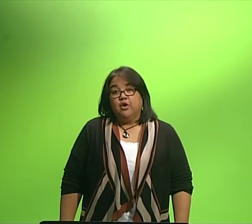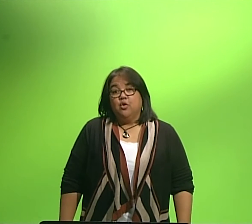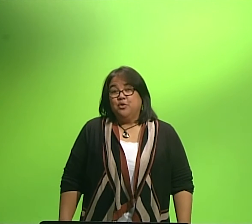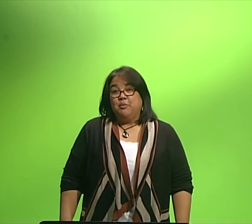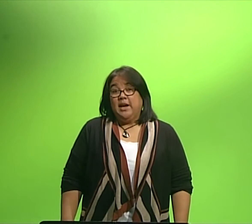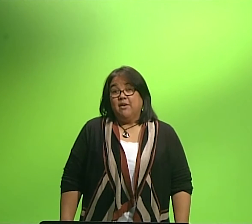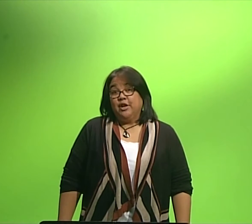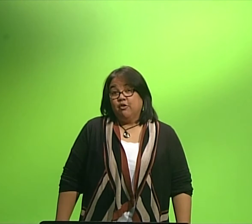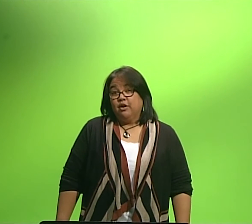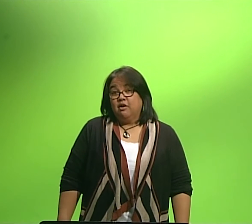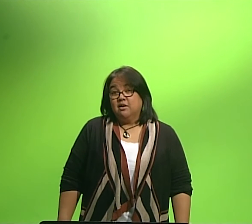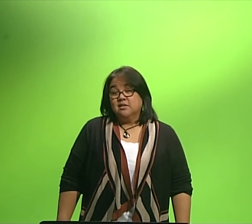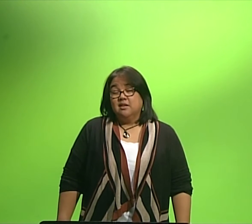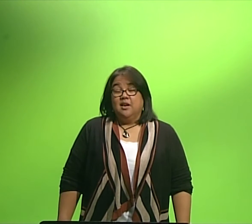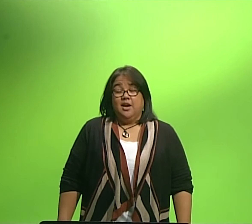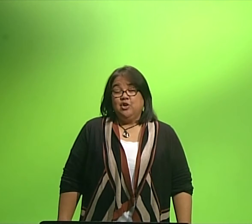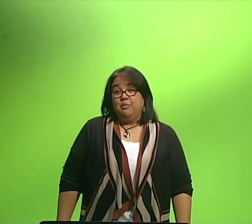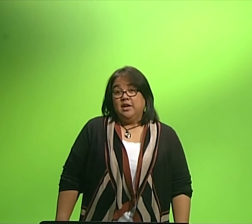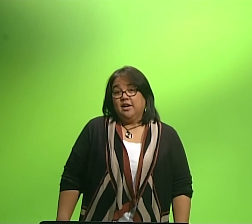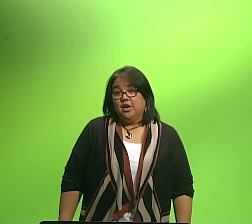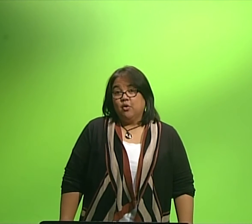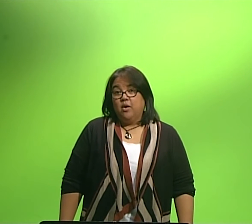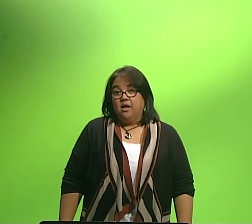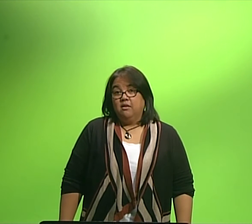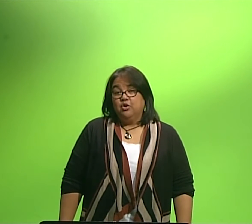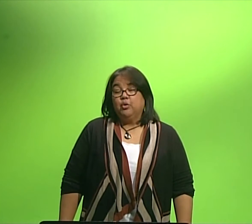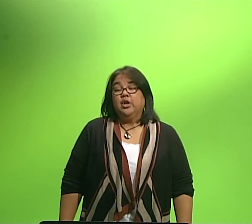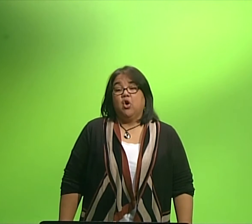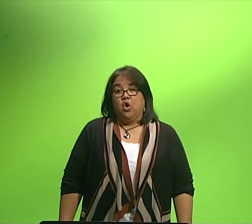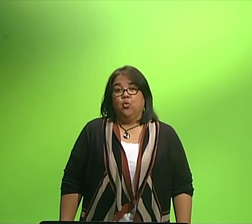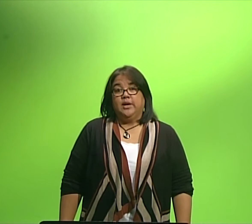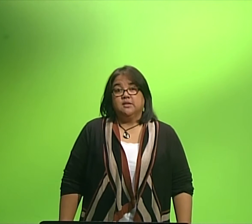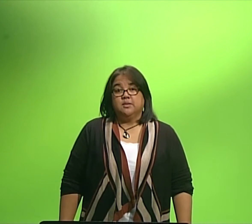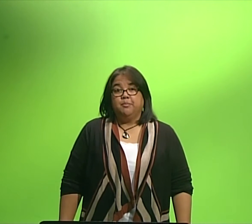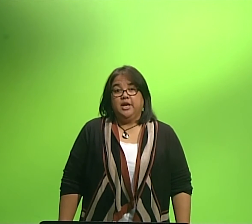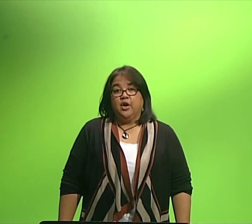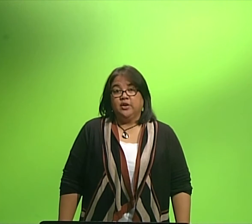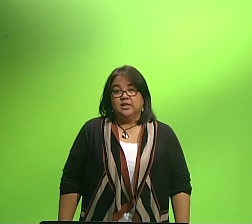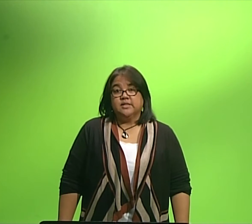though you may have a hearing loss and you may not hear well, you can always be a good listener.